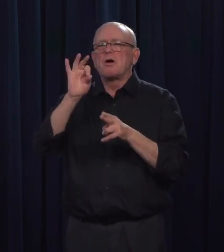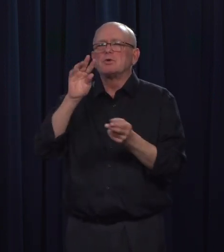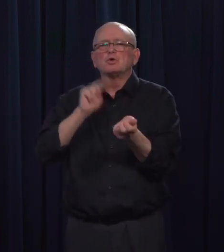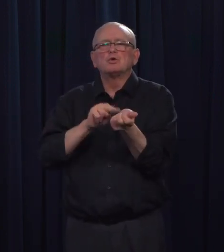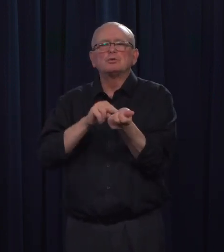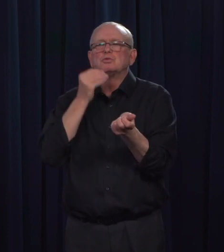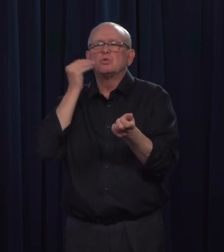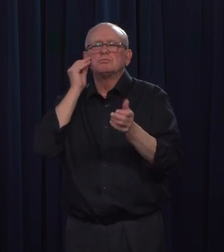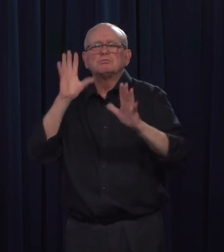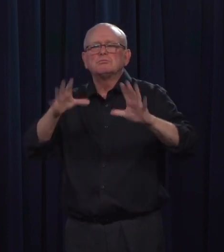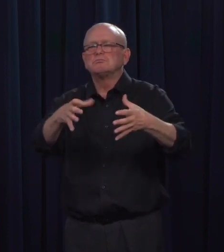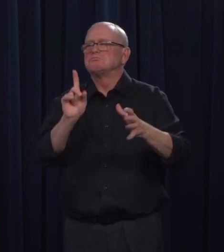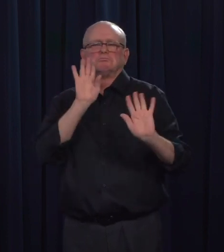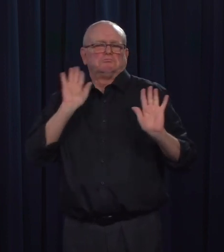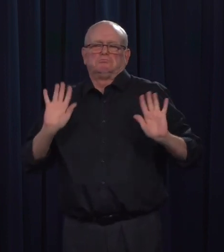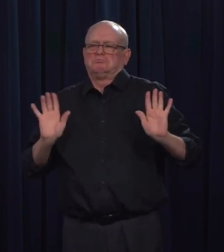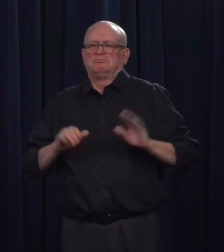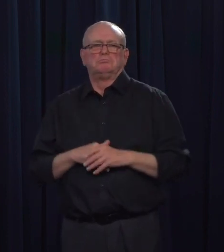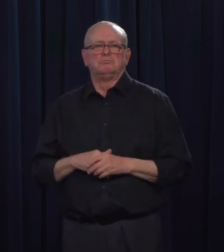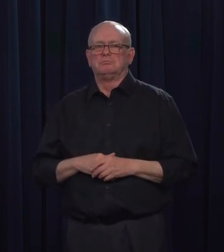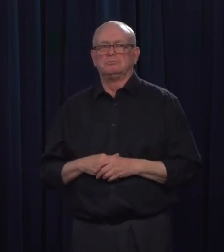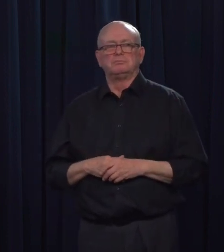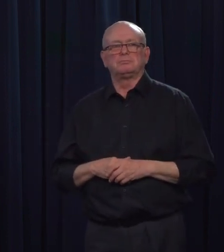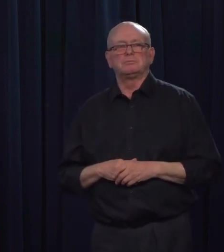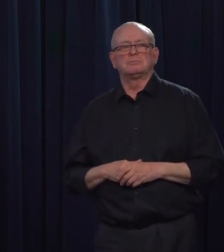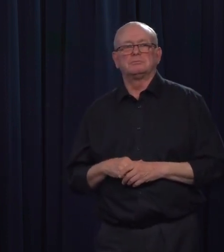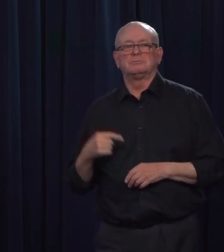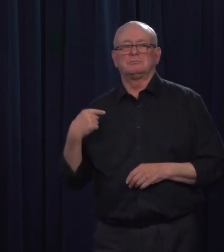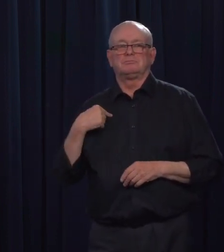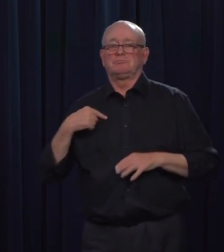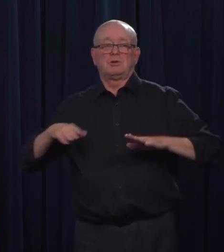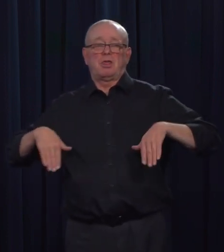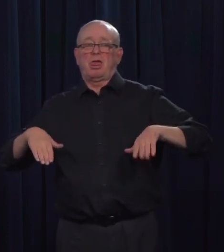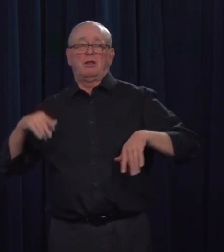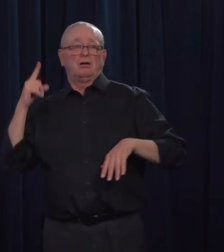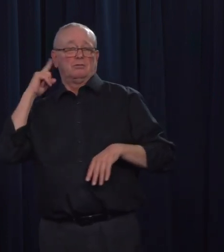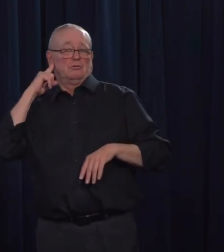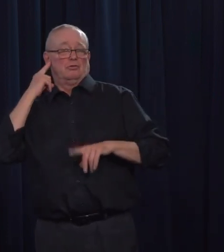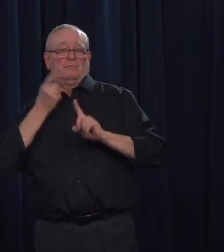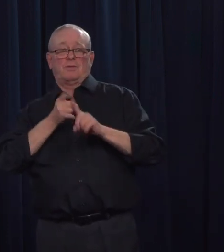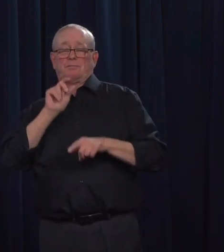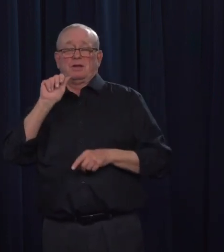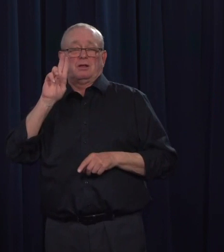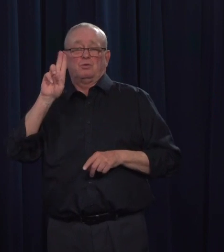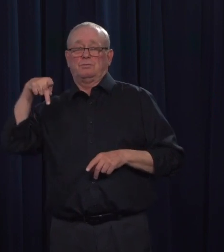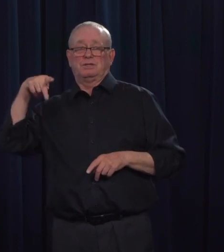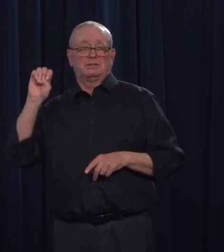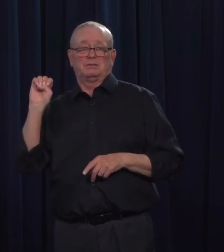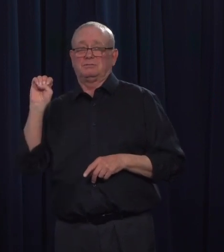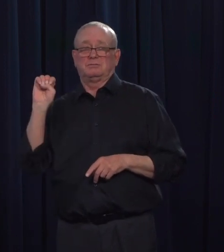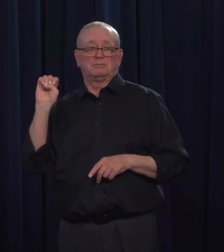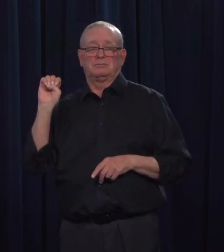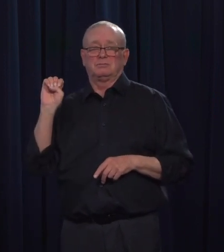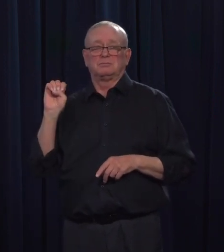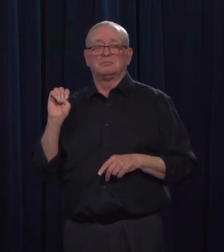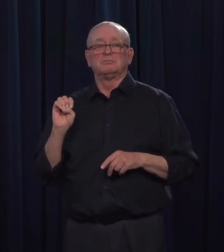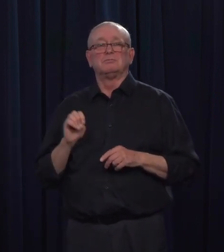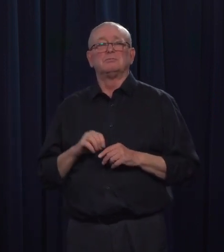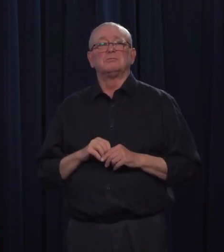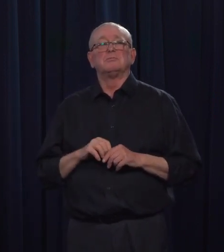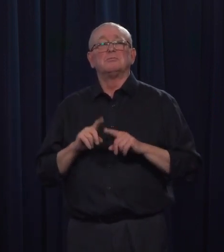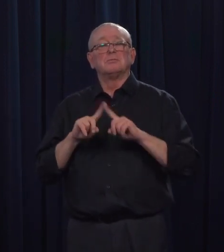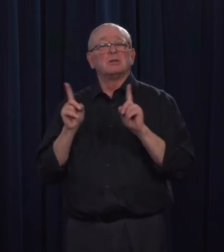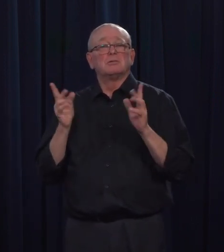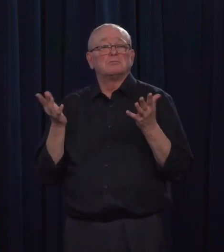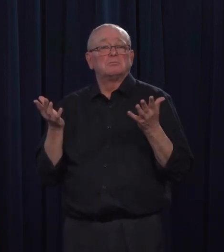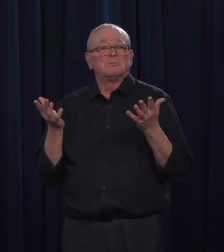would say is that the response to an outbreak in a long-term care home would be very similar to the response that we put in place when we